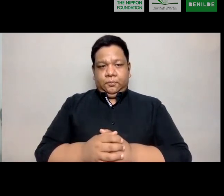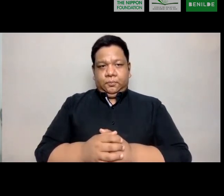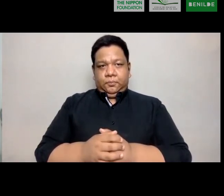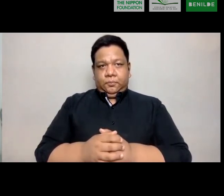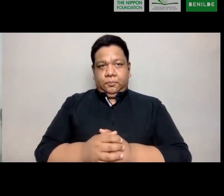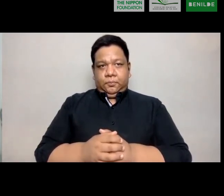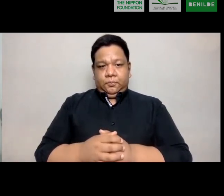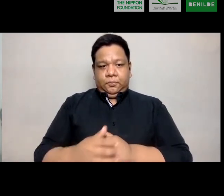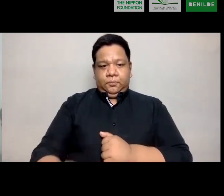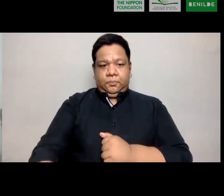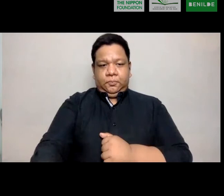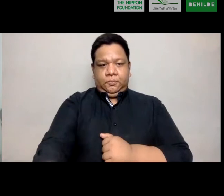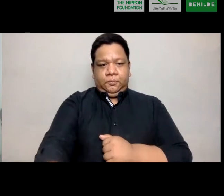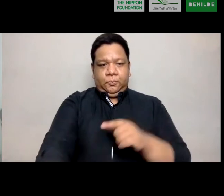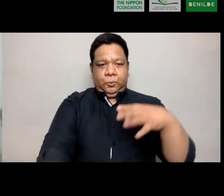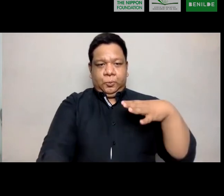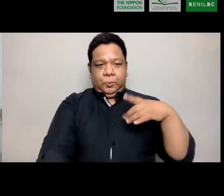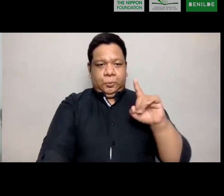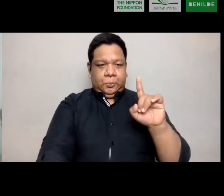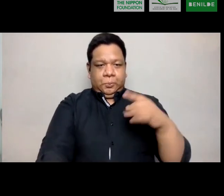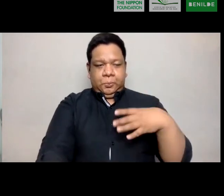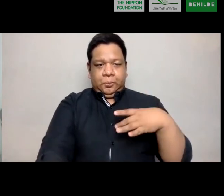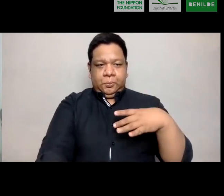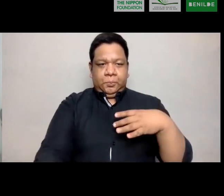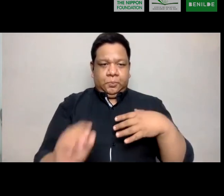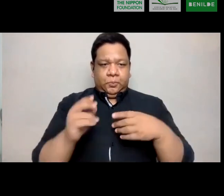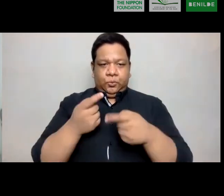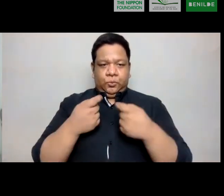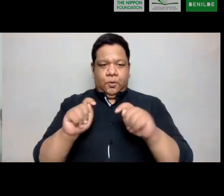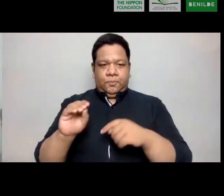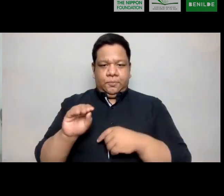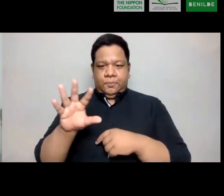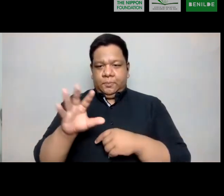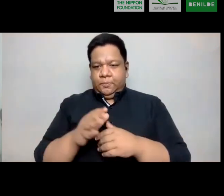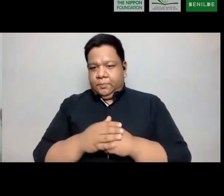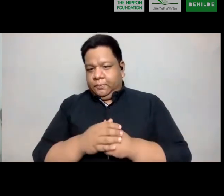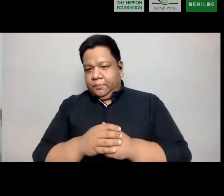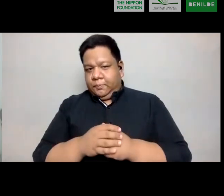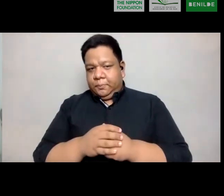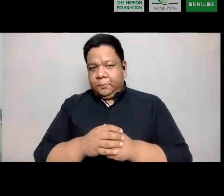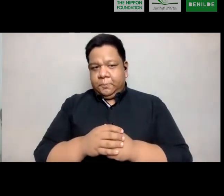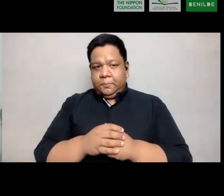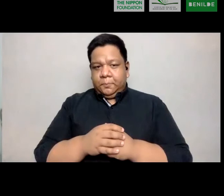Oh, excuse me for a second. I started to share it too soon. Let me go back.